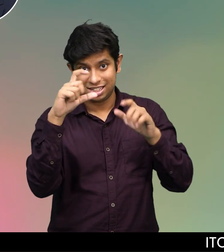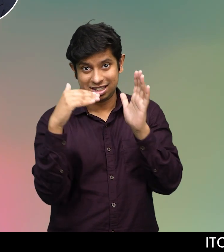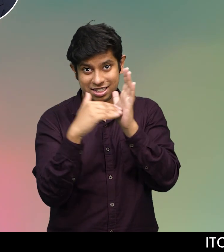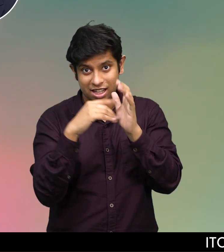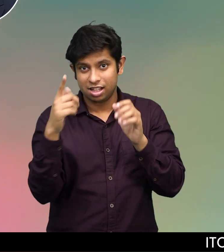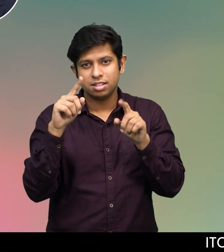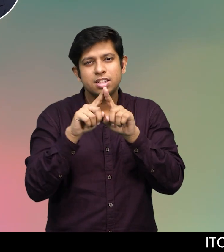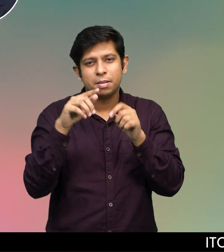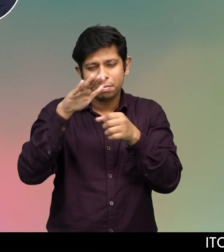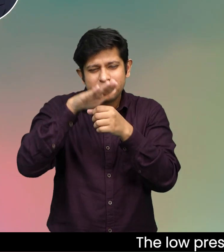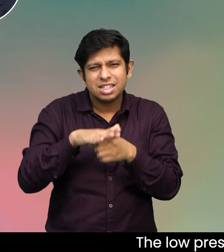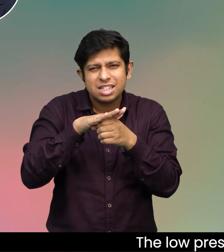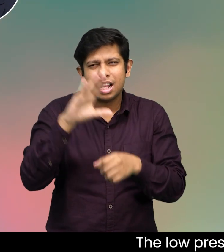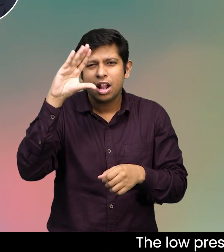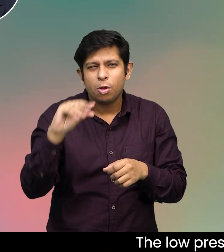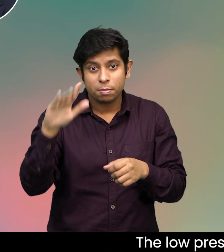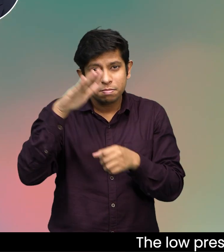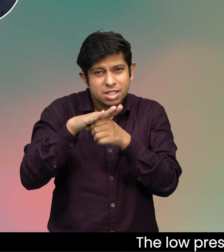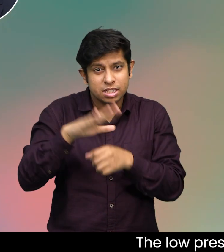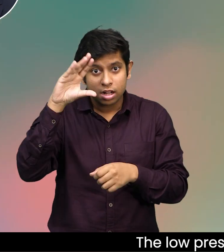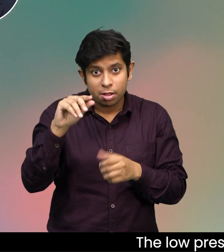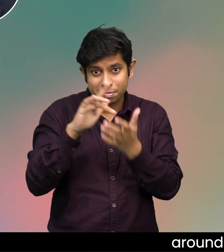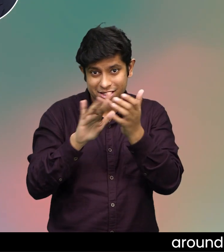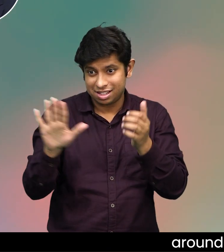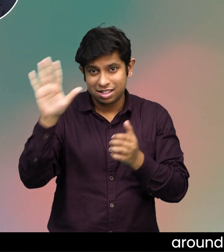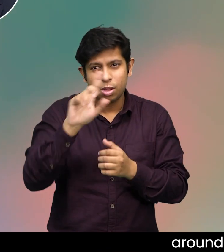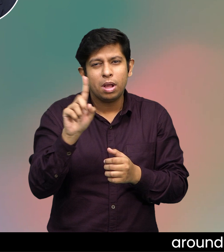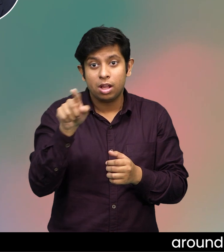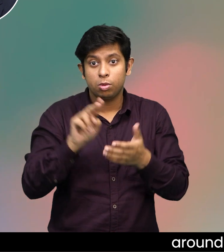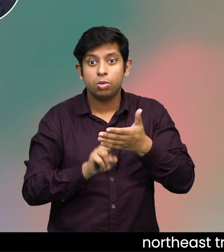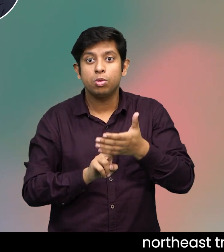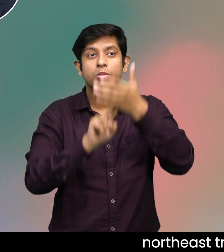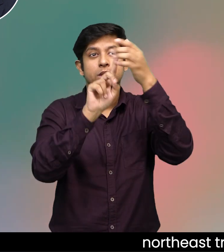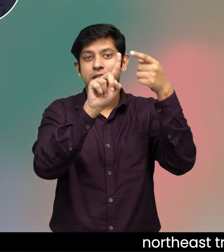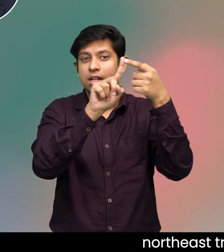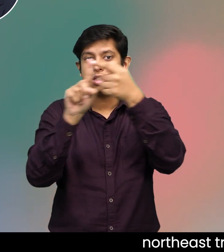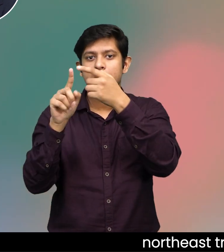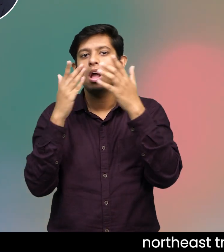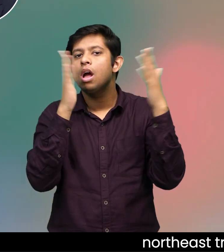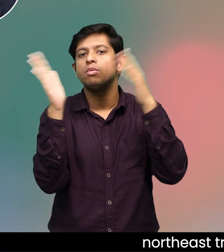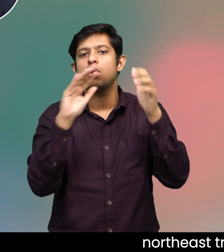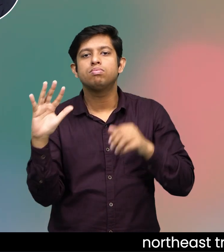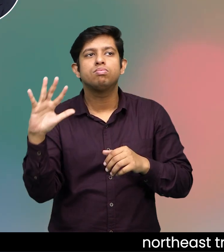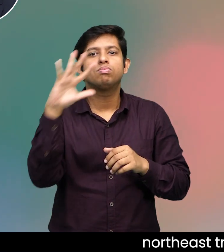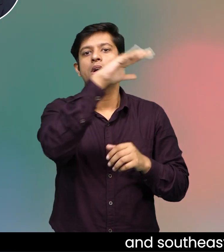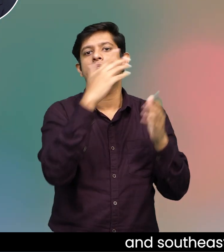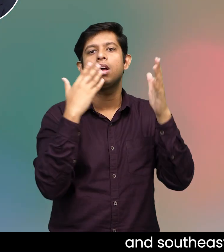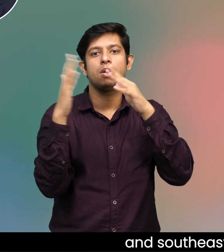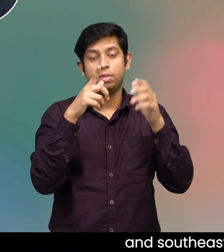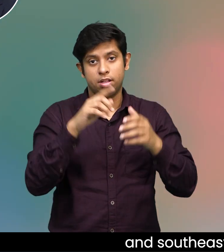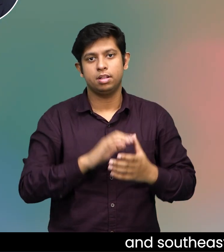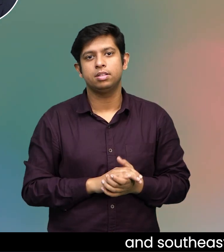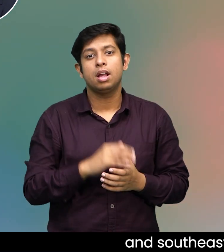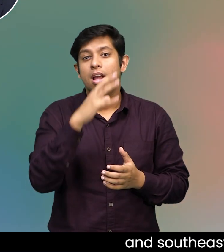ITZ. The low pressure region around which northeast trade winds